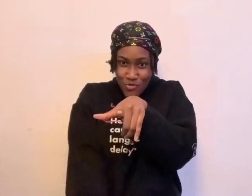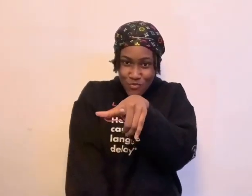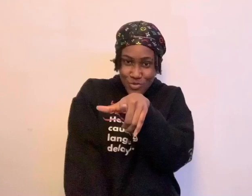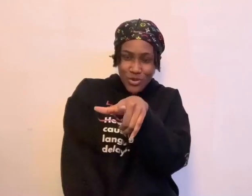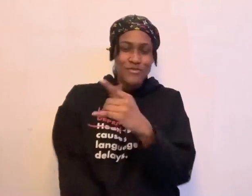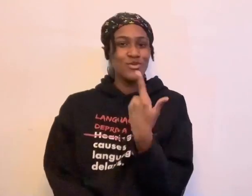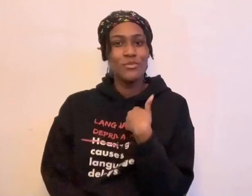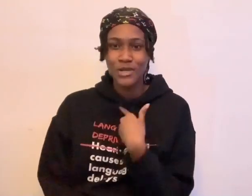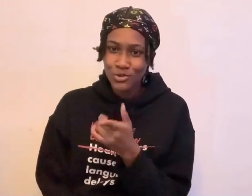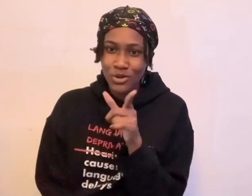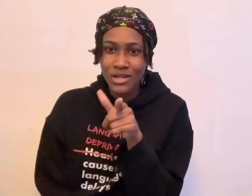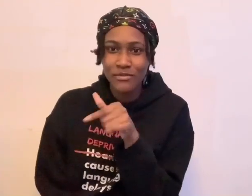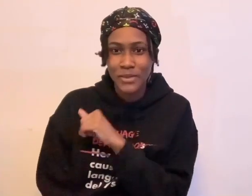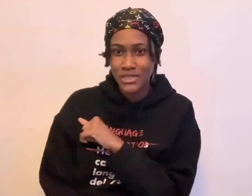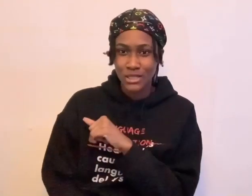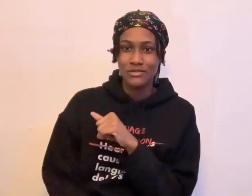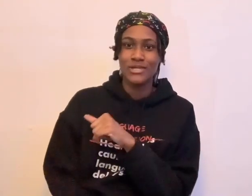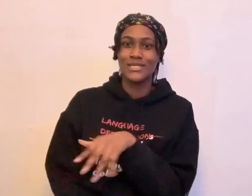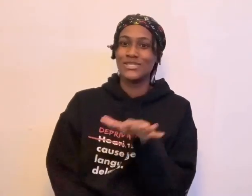Doofadoo. If you know me, you know I love a piece of little rig. Just saying.